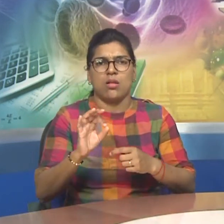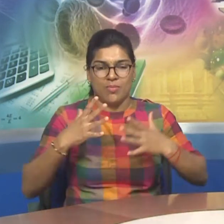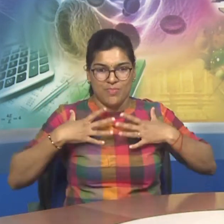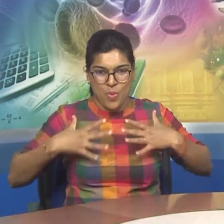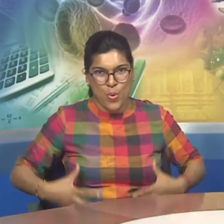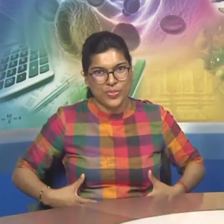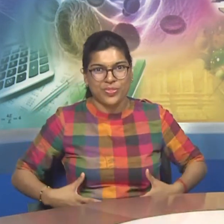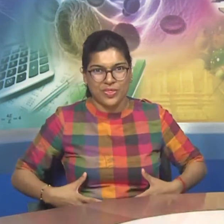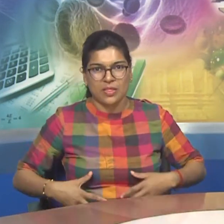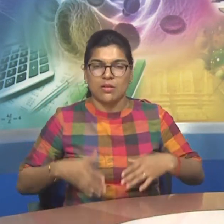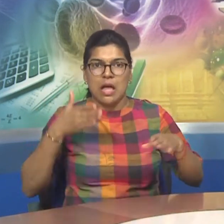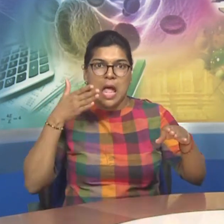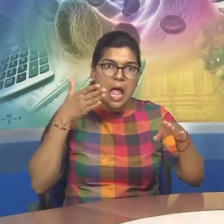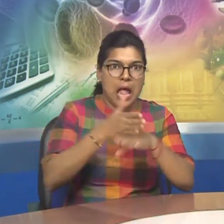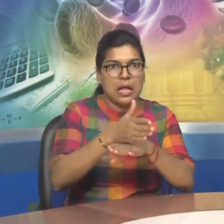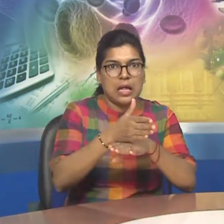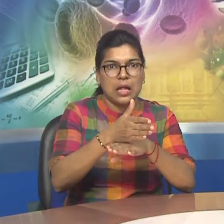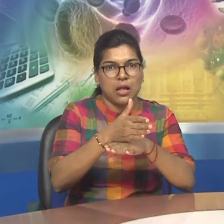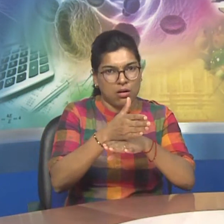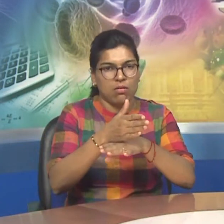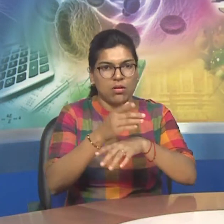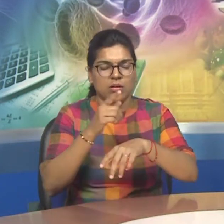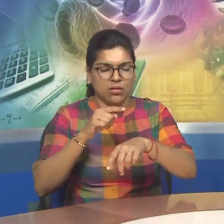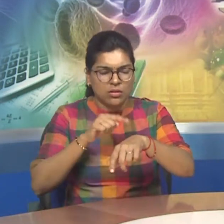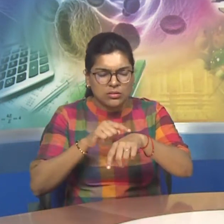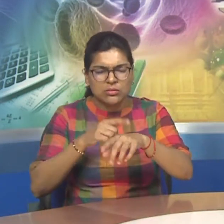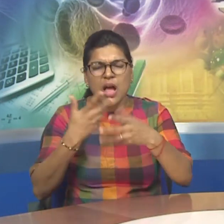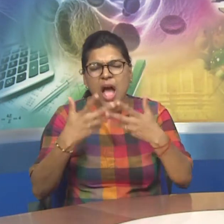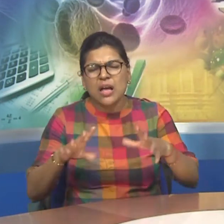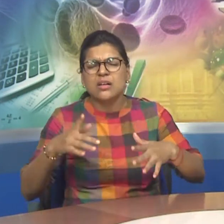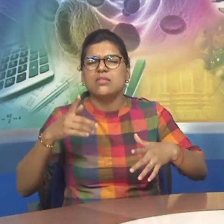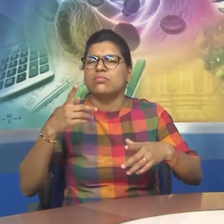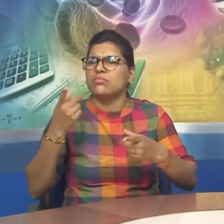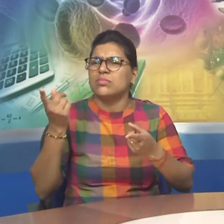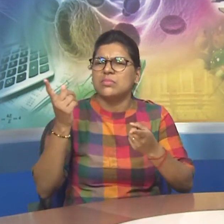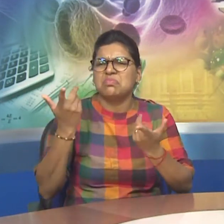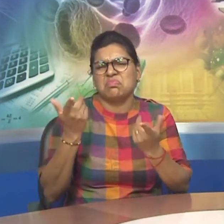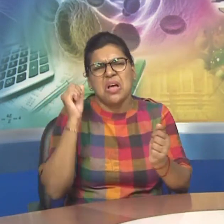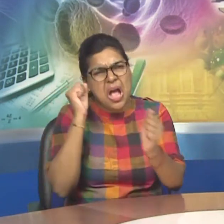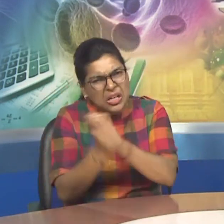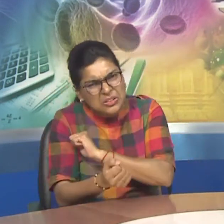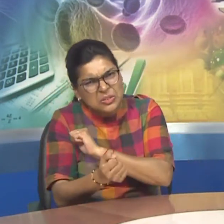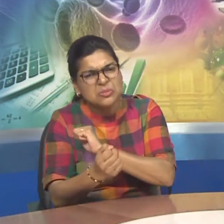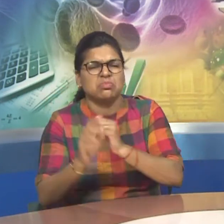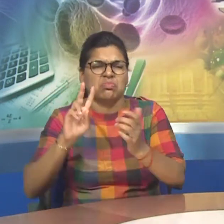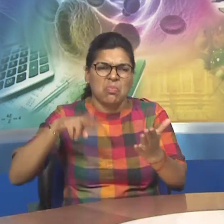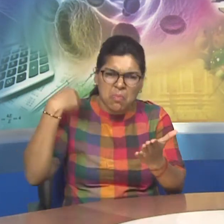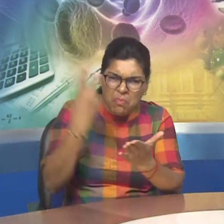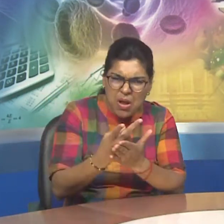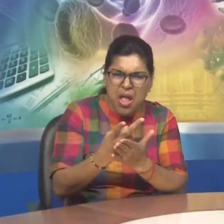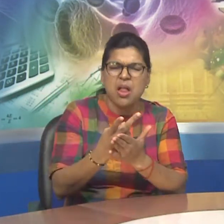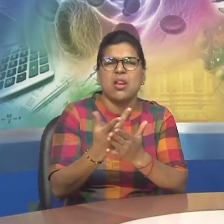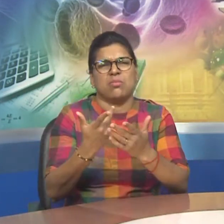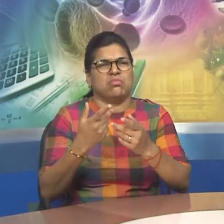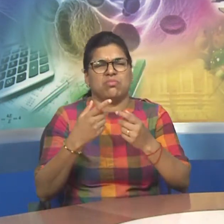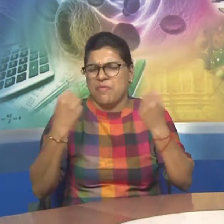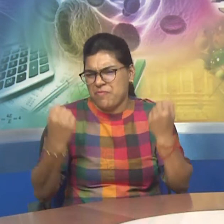meaning. Think of a physical injury you have suffered in the past. Think of some unkind